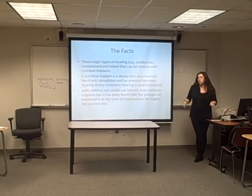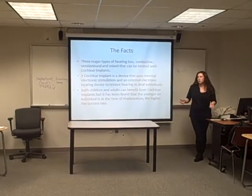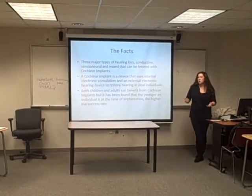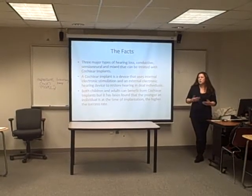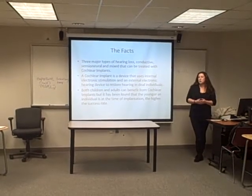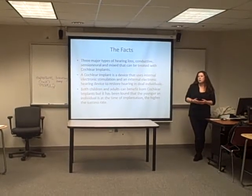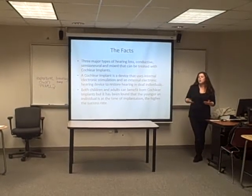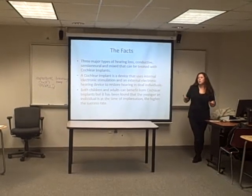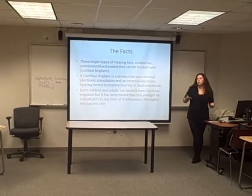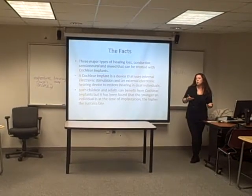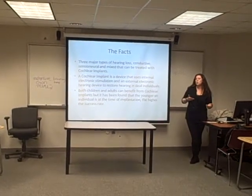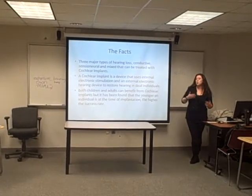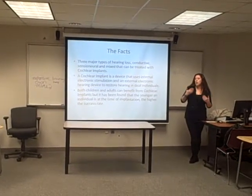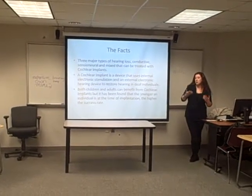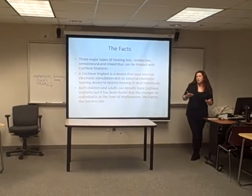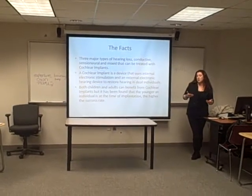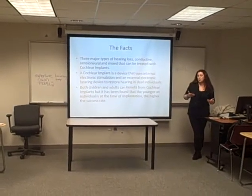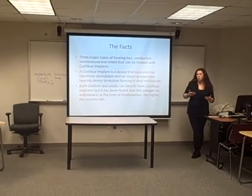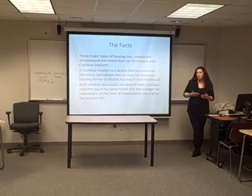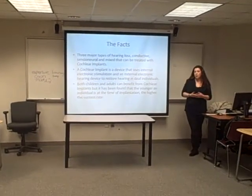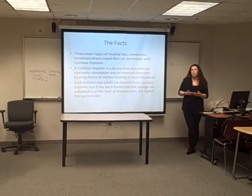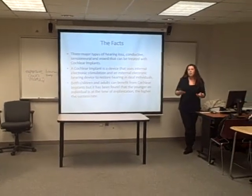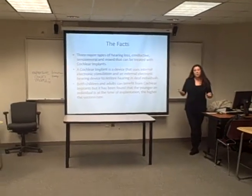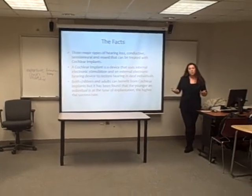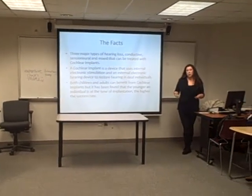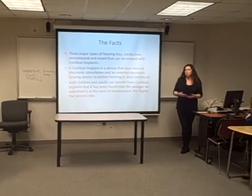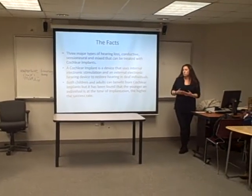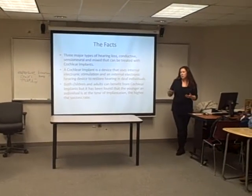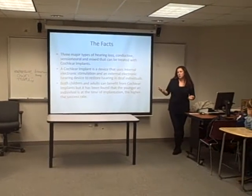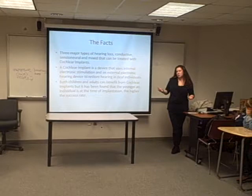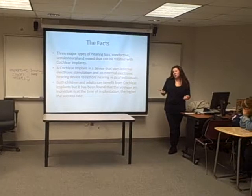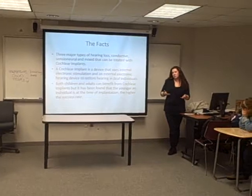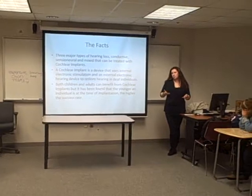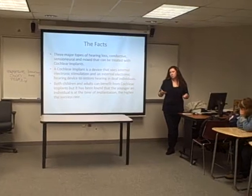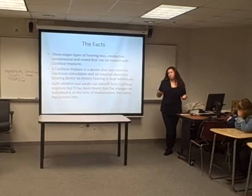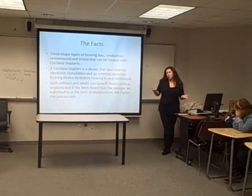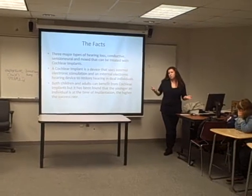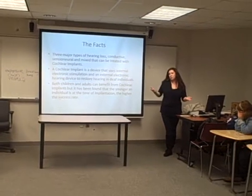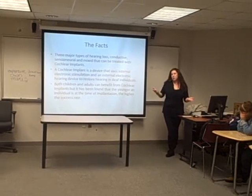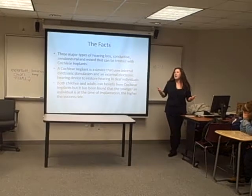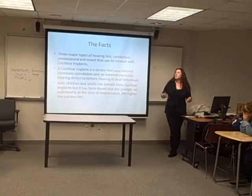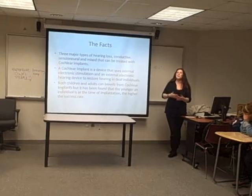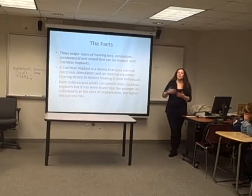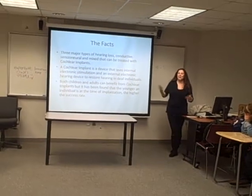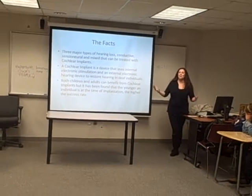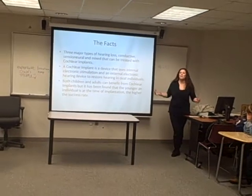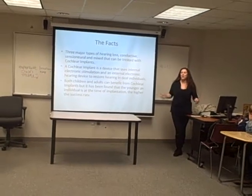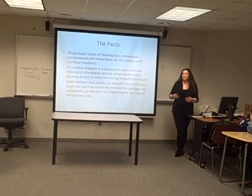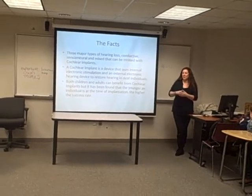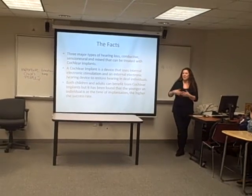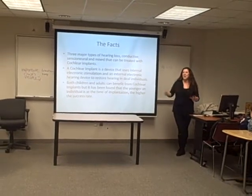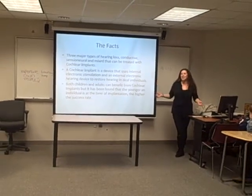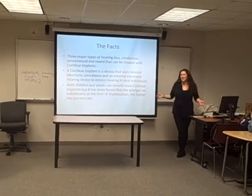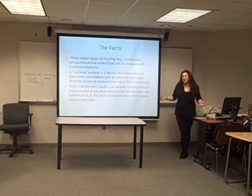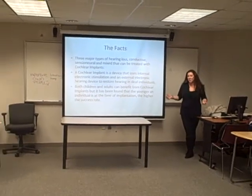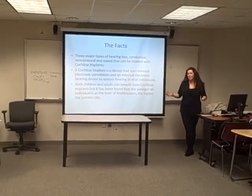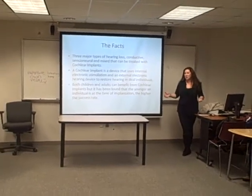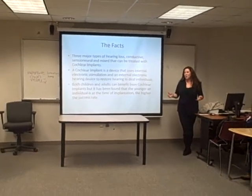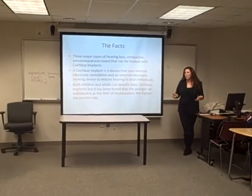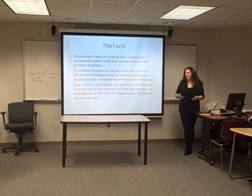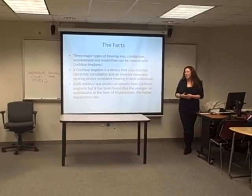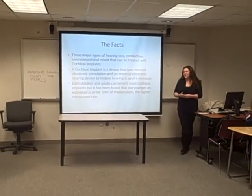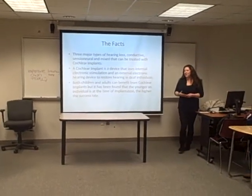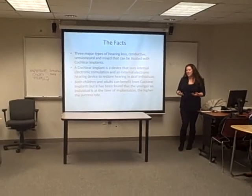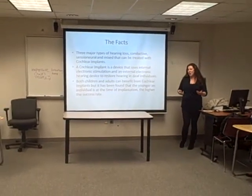sessions. She's in a school that has a deaf program, but this is 3.5 years of intense